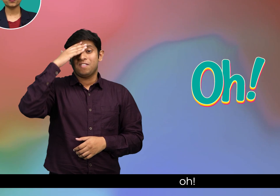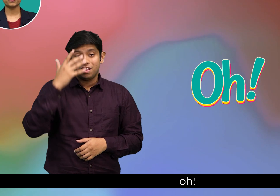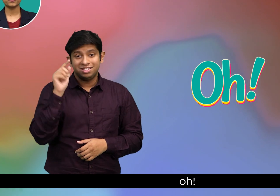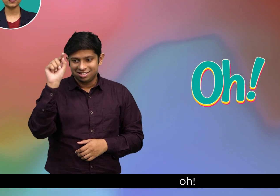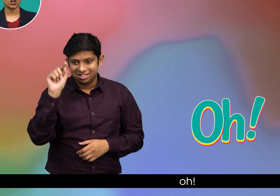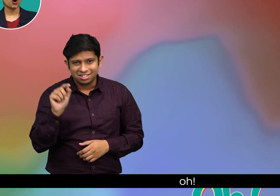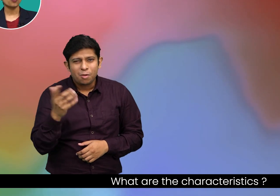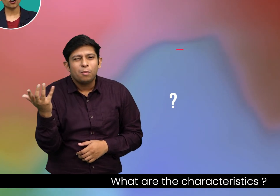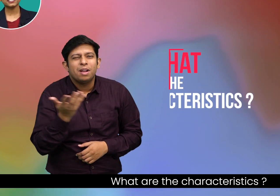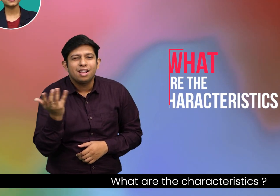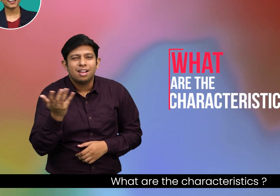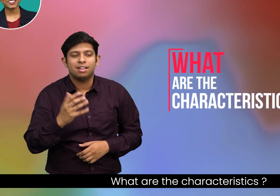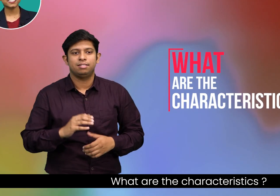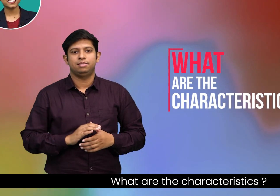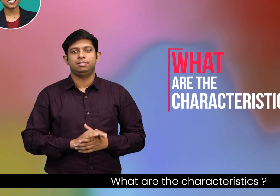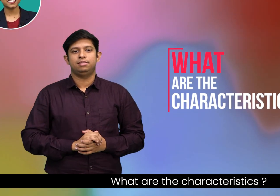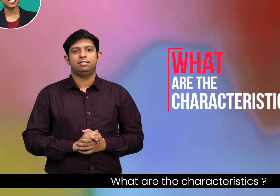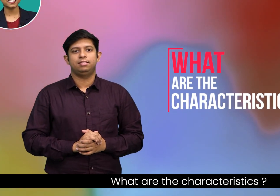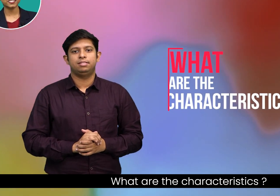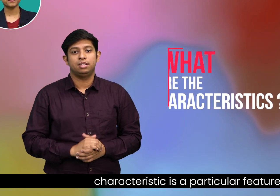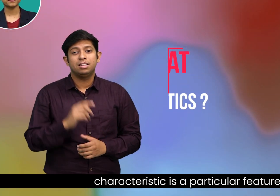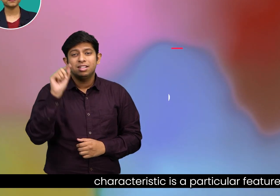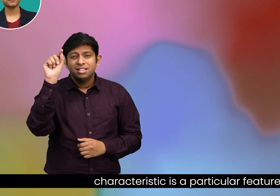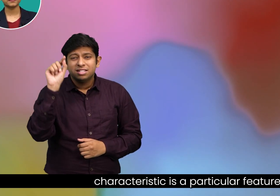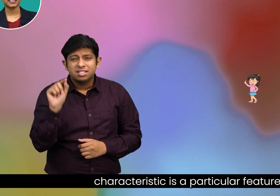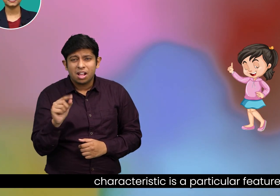Oh, what are the characteristics?